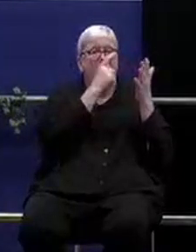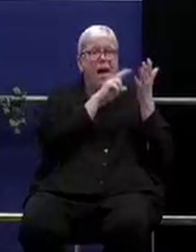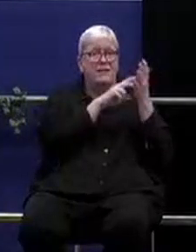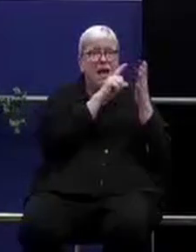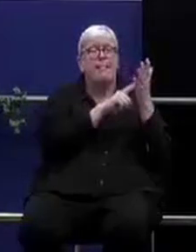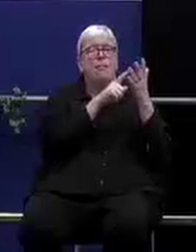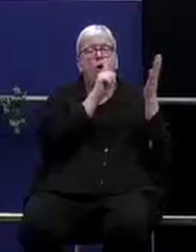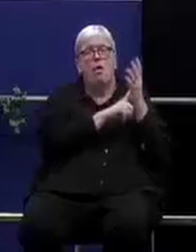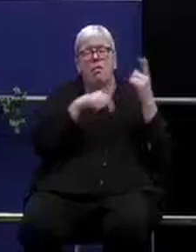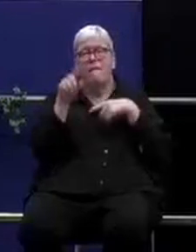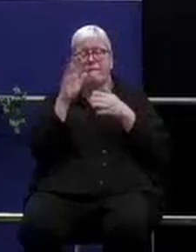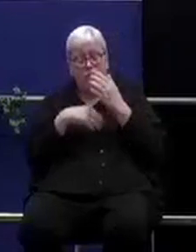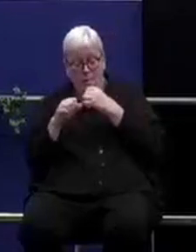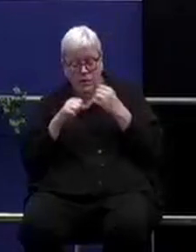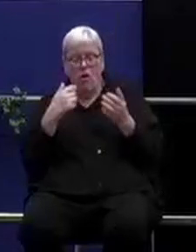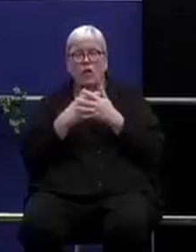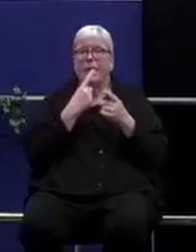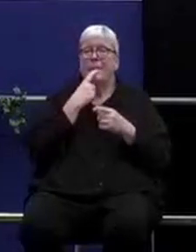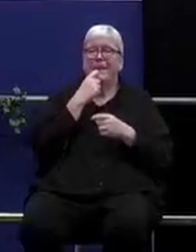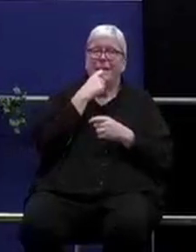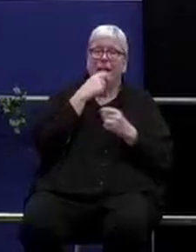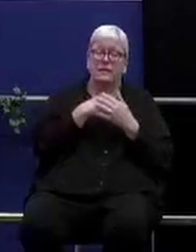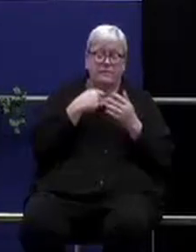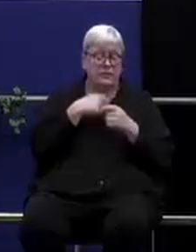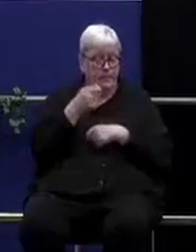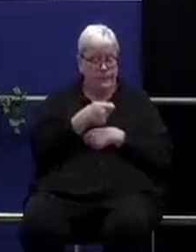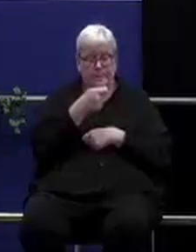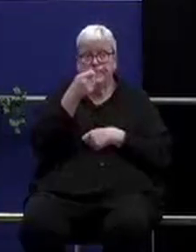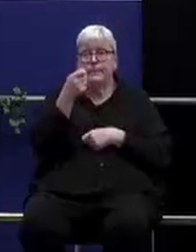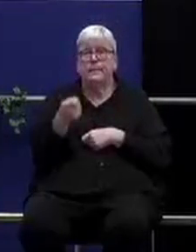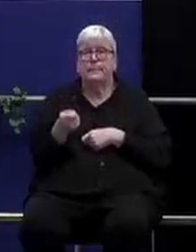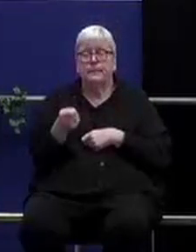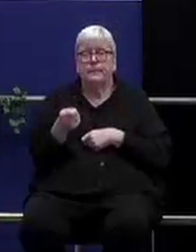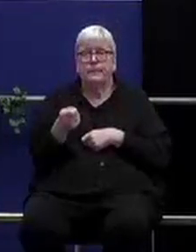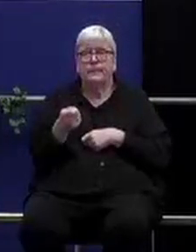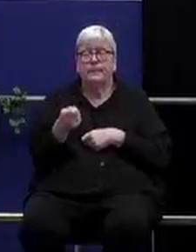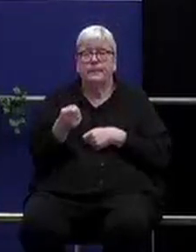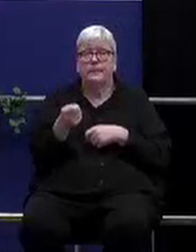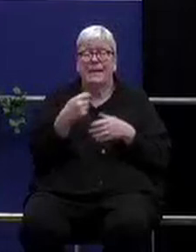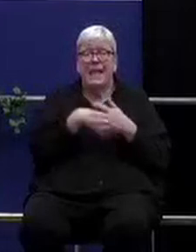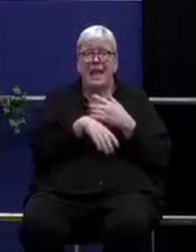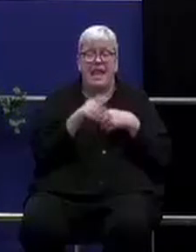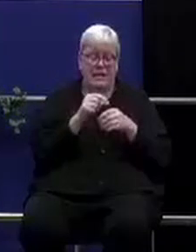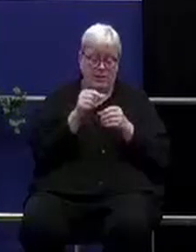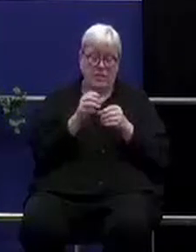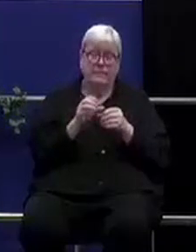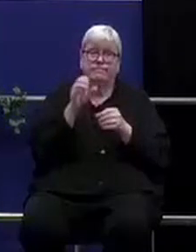pink, comically cheerful, and a smack in the face to her worries. I placed the tablet in a plastic measuring cup and